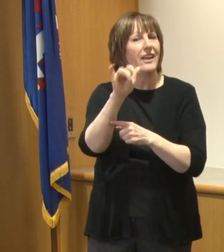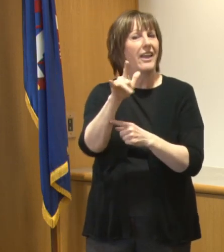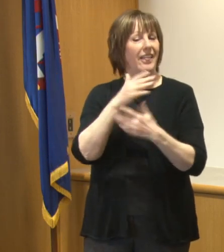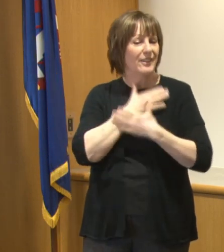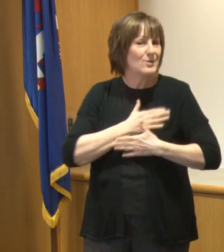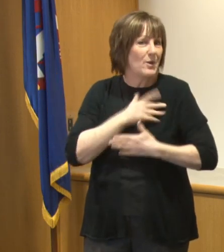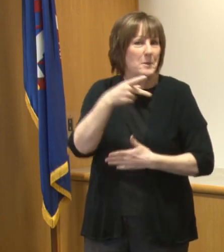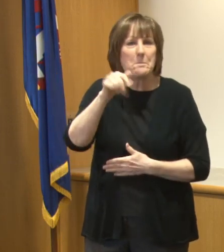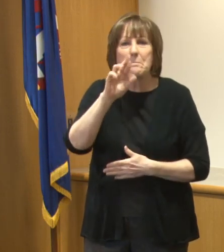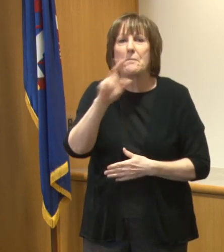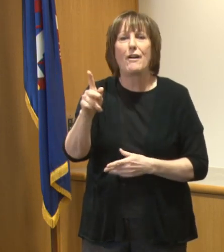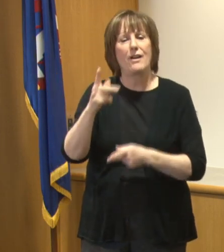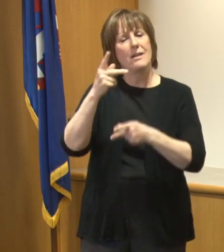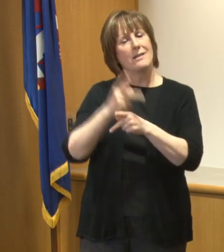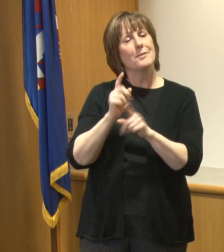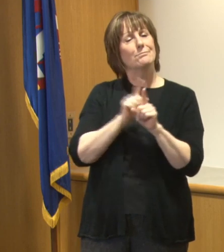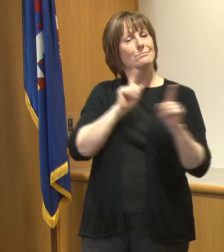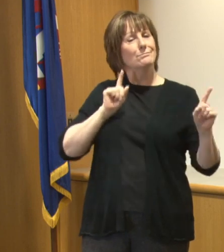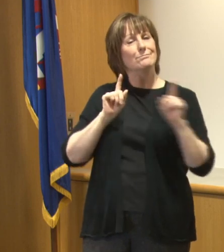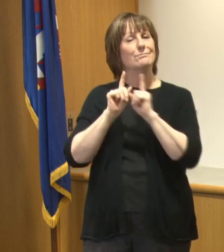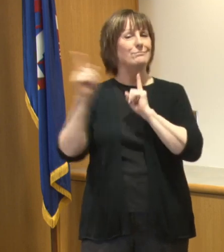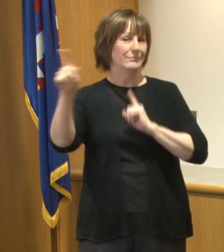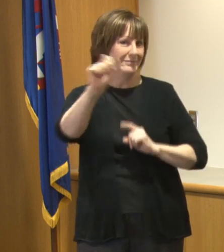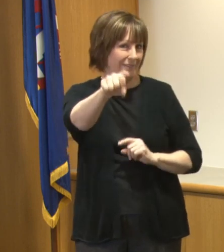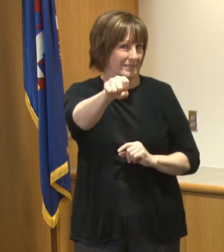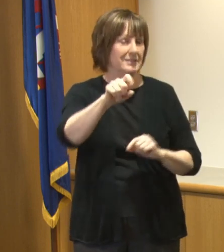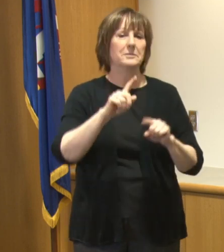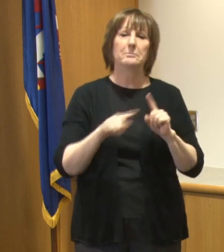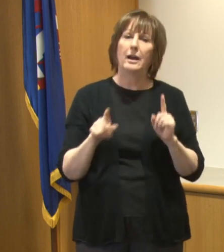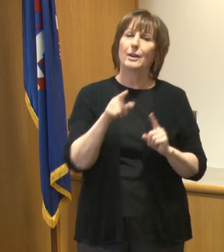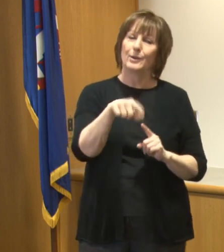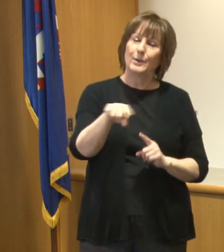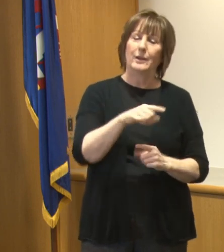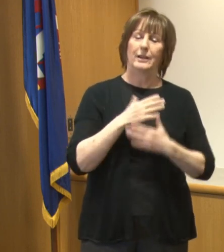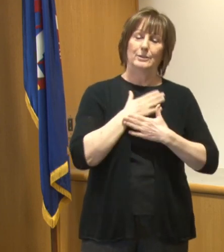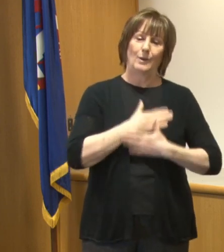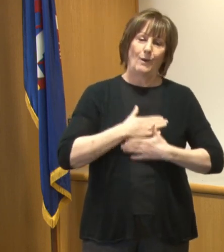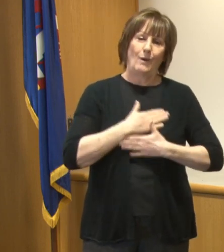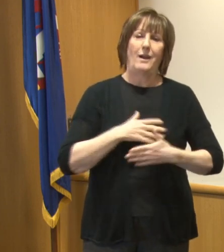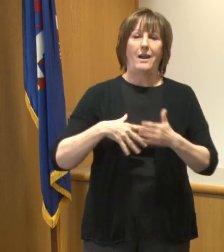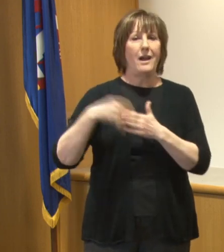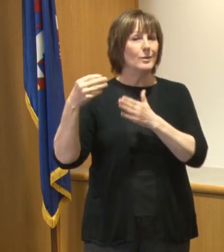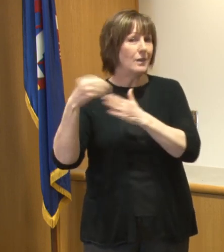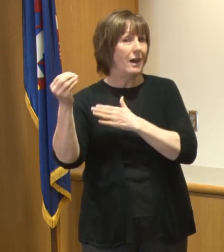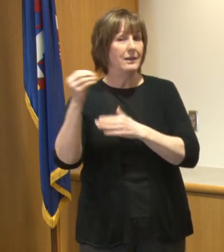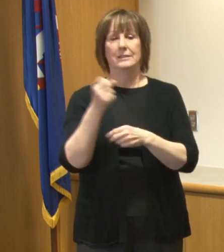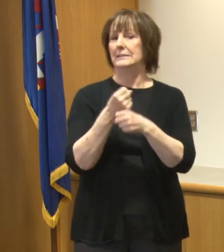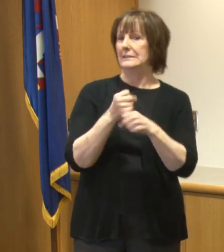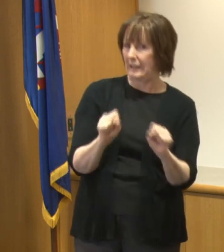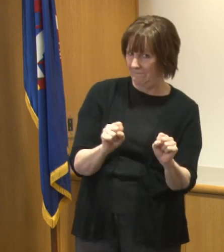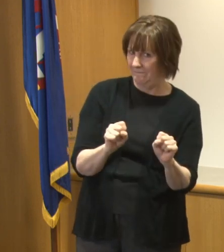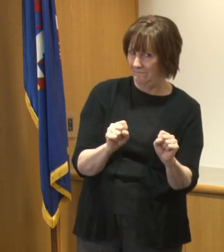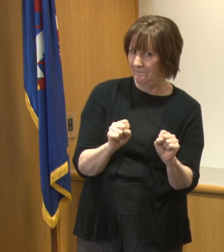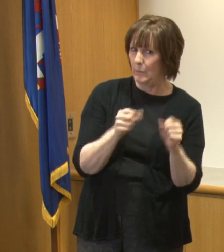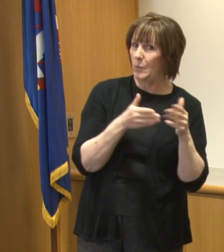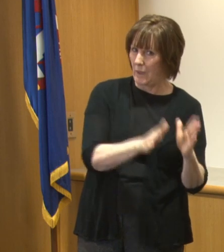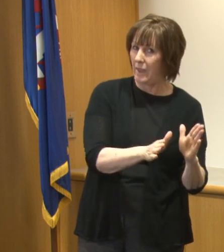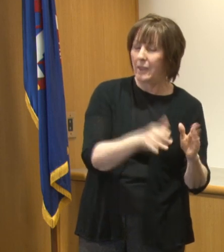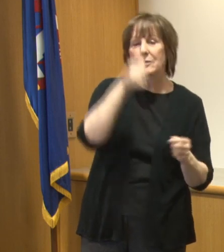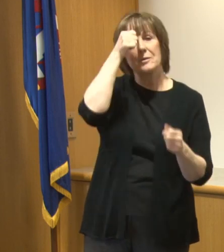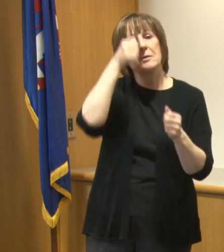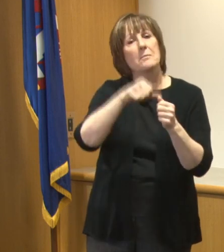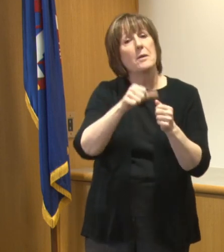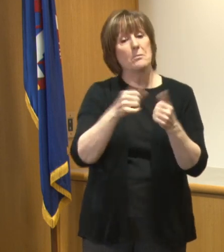enjoy our parks while maintaining that 6-foot social distance, but we do need you to enjoy them, the parks and trails, safely. We want to remind everyone that